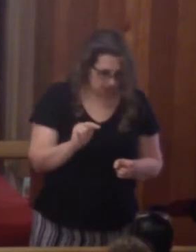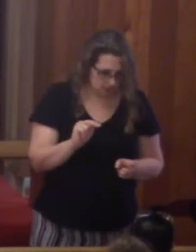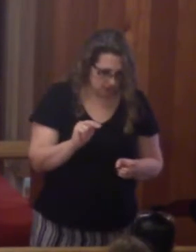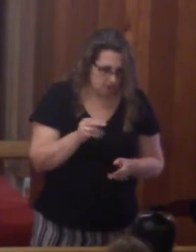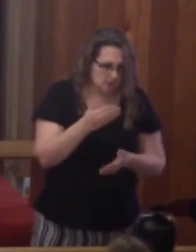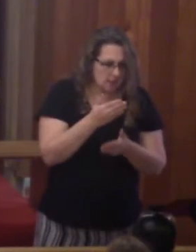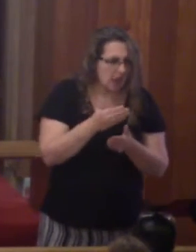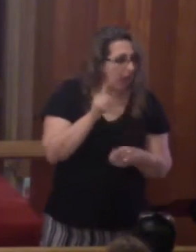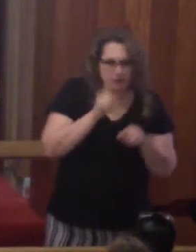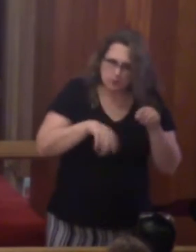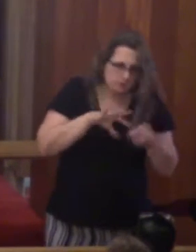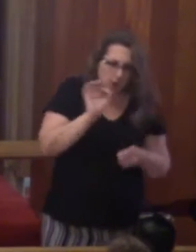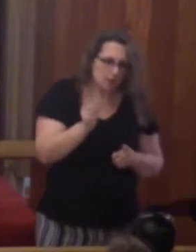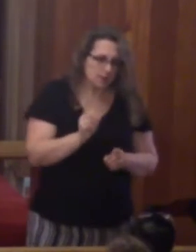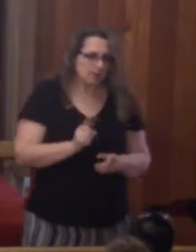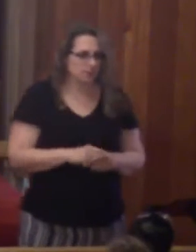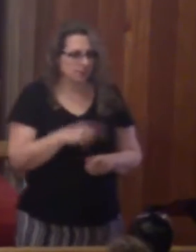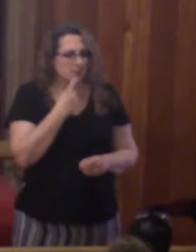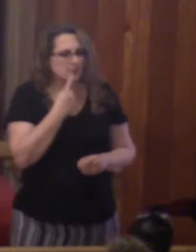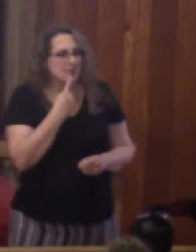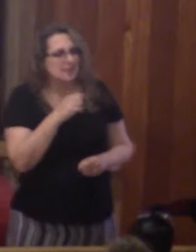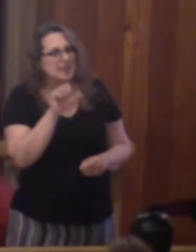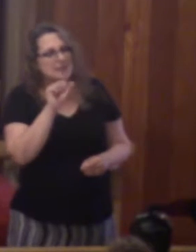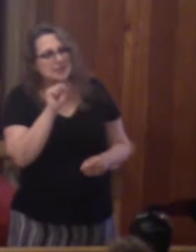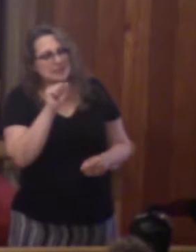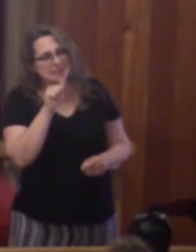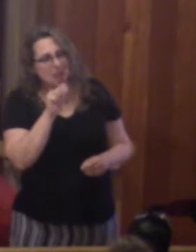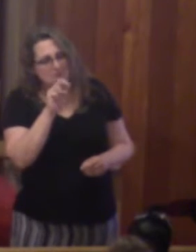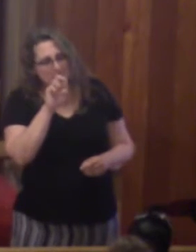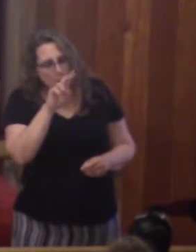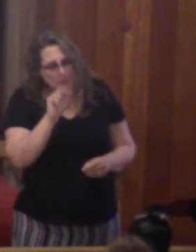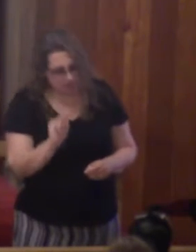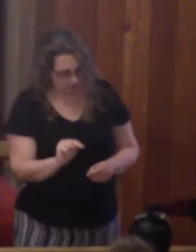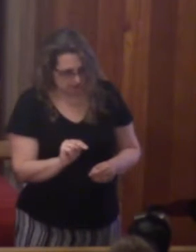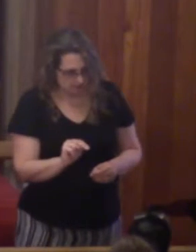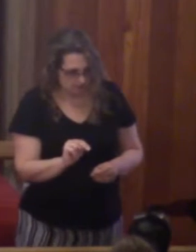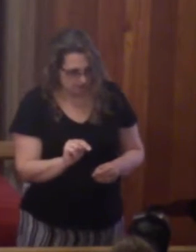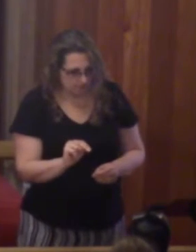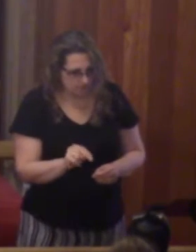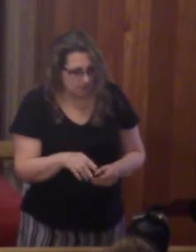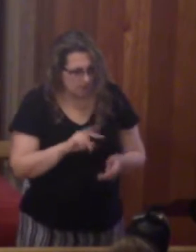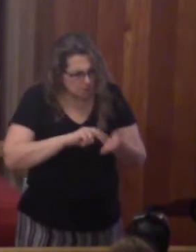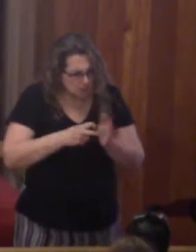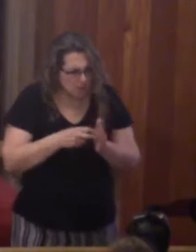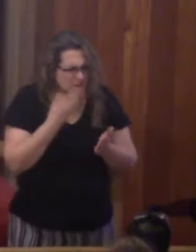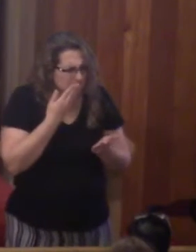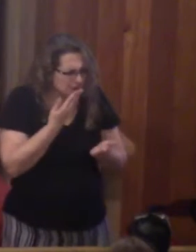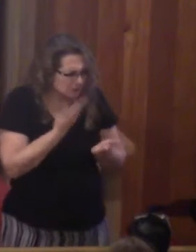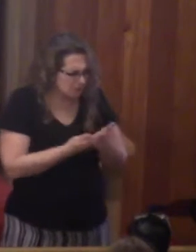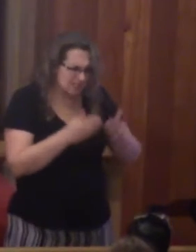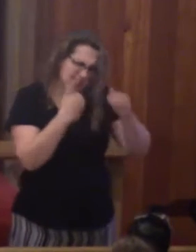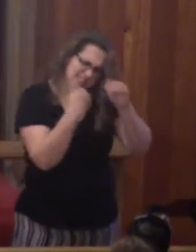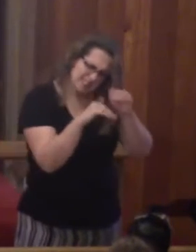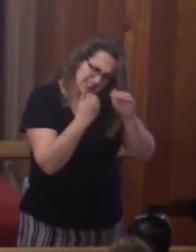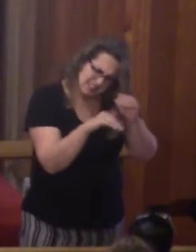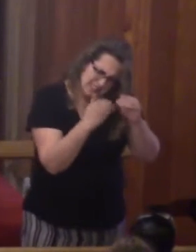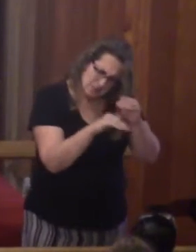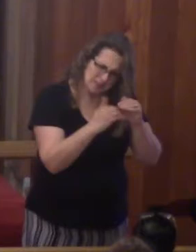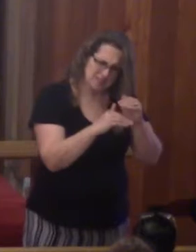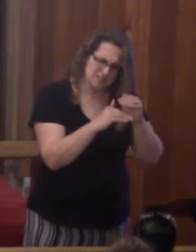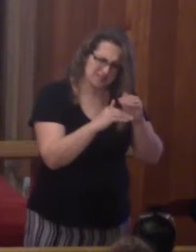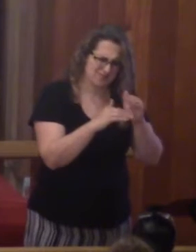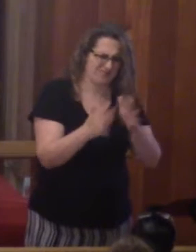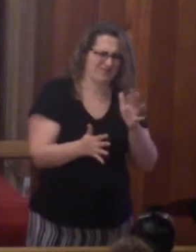it started, but I couldn't find where. But it just says Samaritan in there. The problem is the good, it limits it. It's so generic